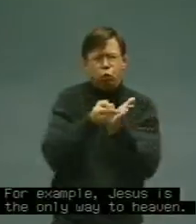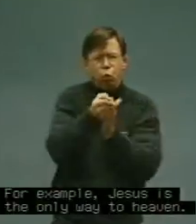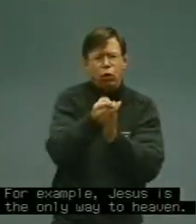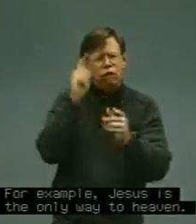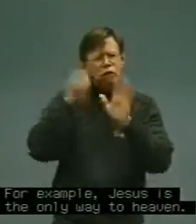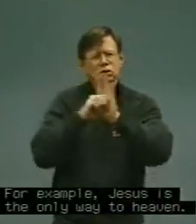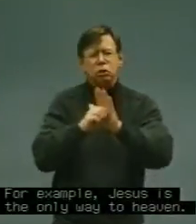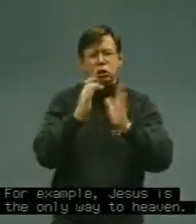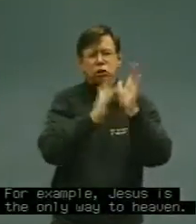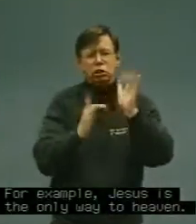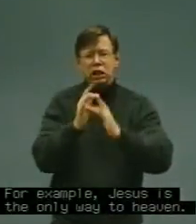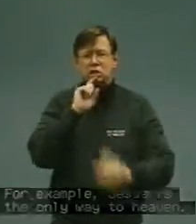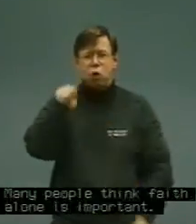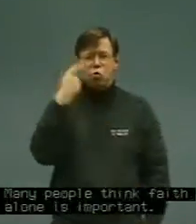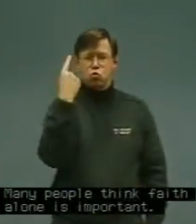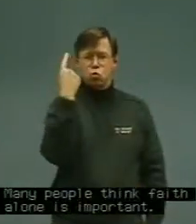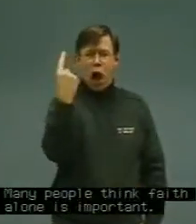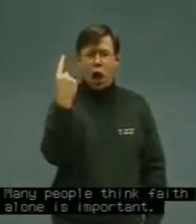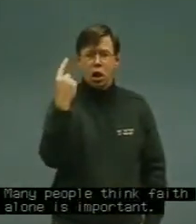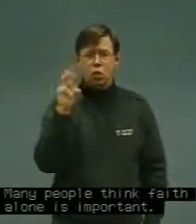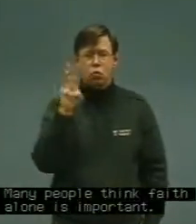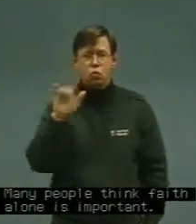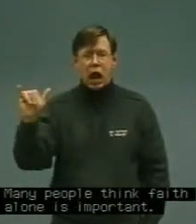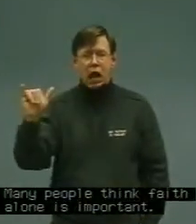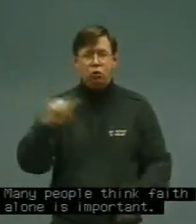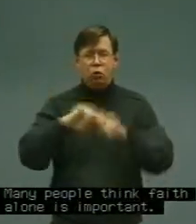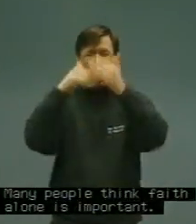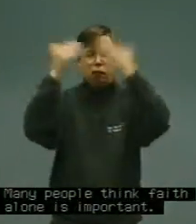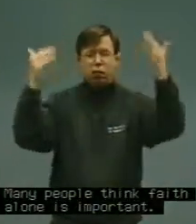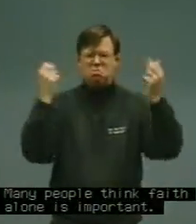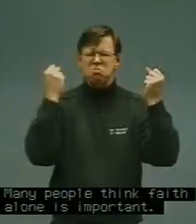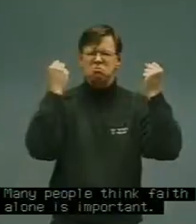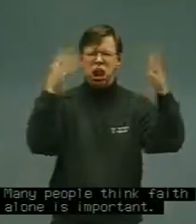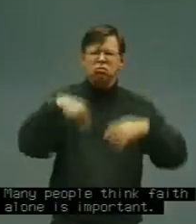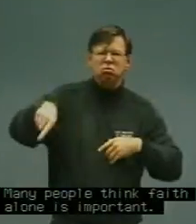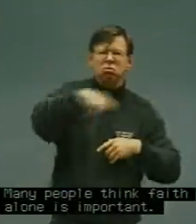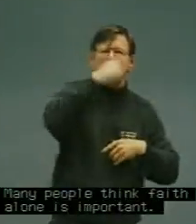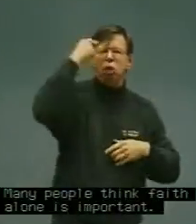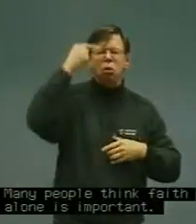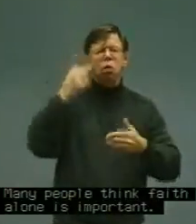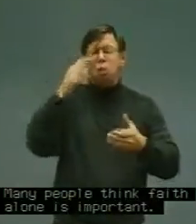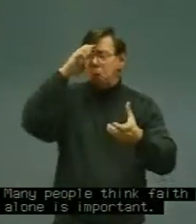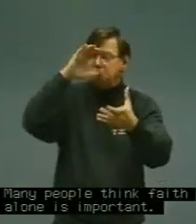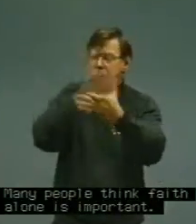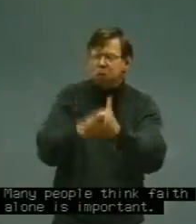For example, Jesus is the only way to heaven. Many people think faith alone is important.